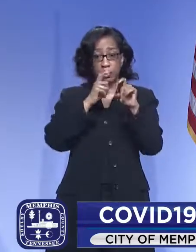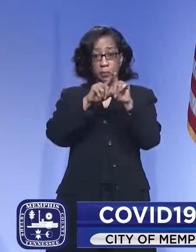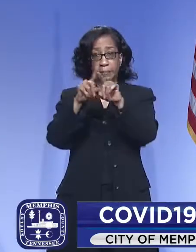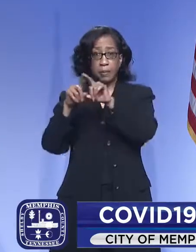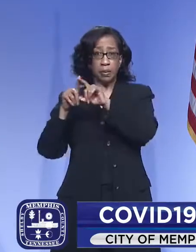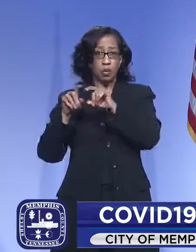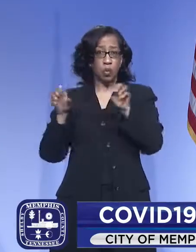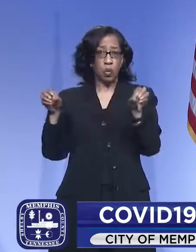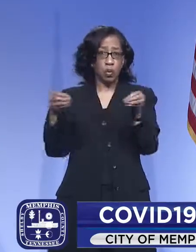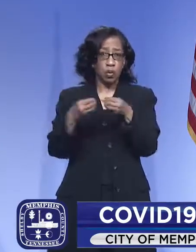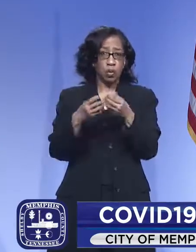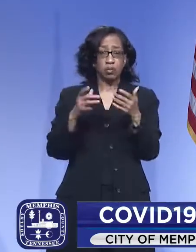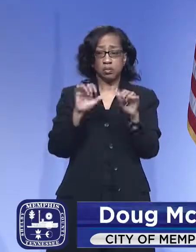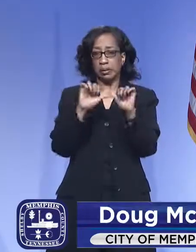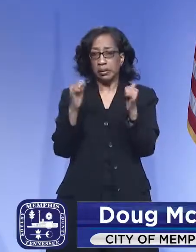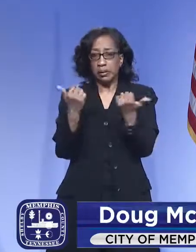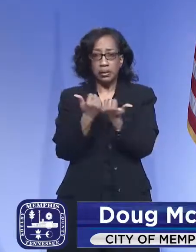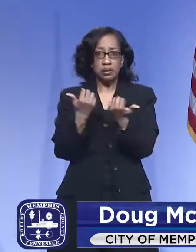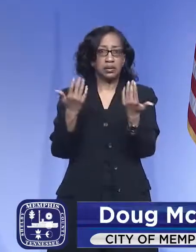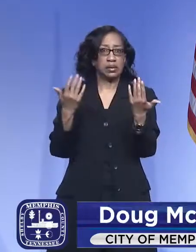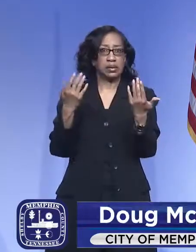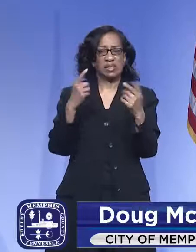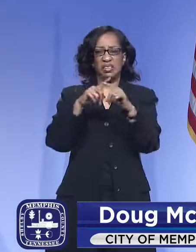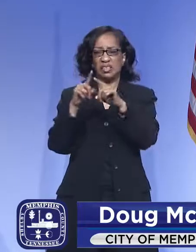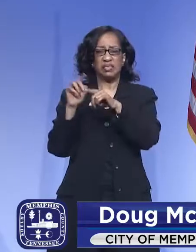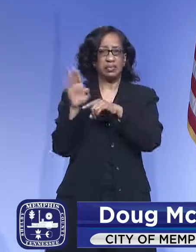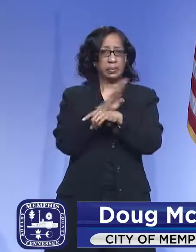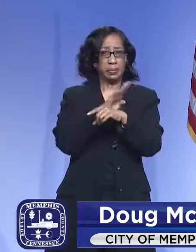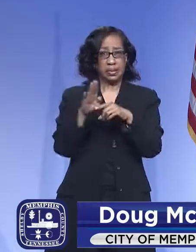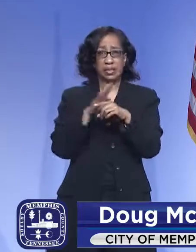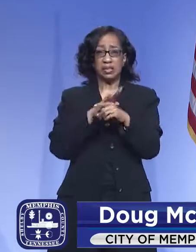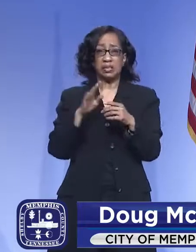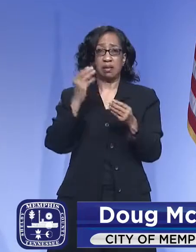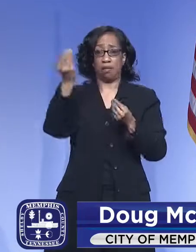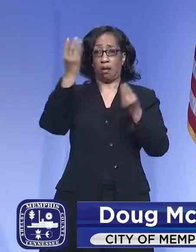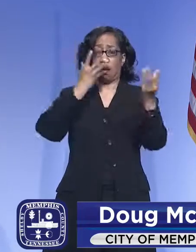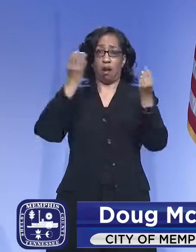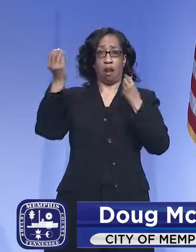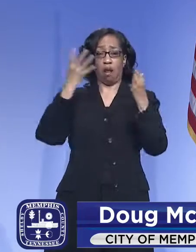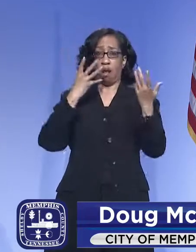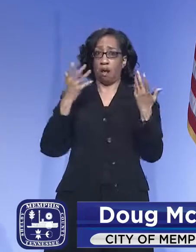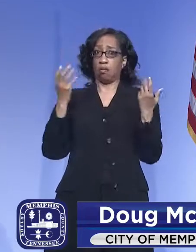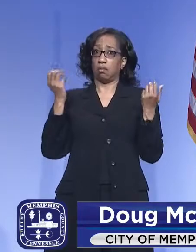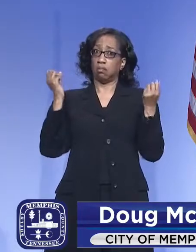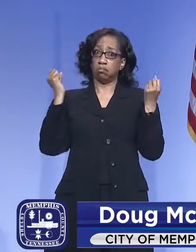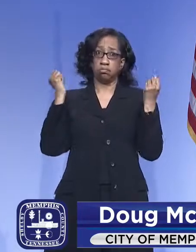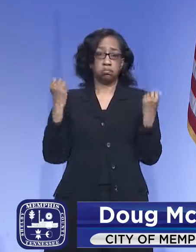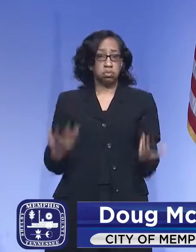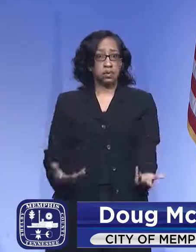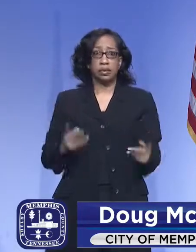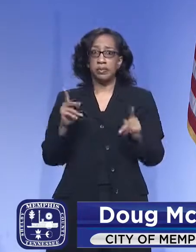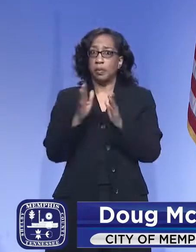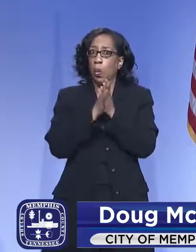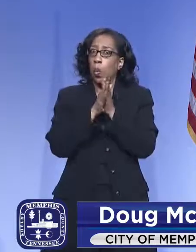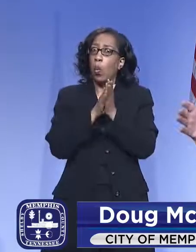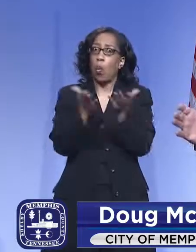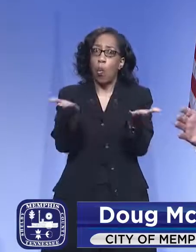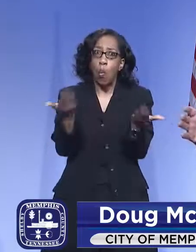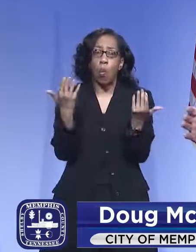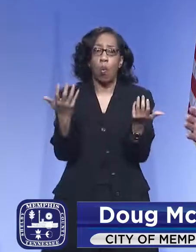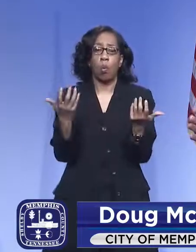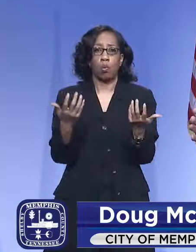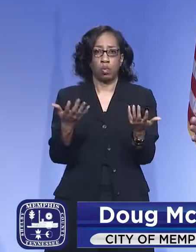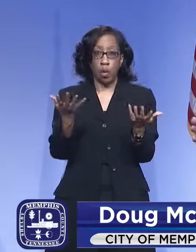organizations, agencies, businesses, and individuals is any indication, we believe there's going to be plenty of demand.